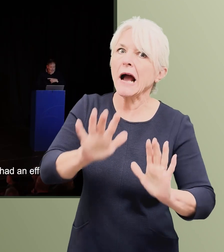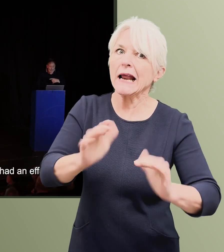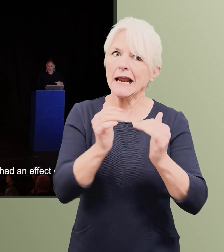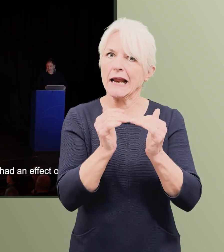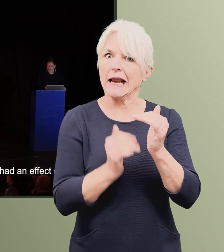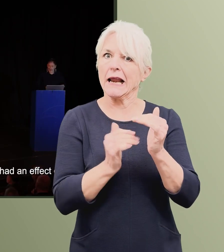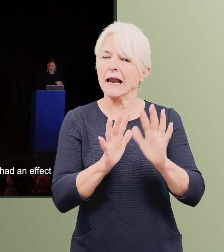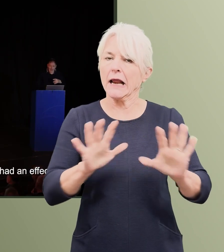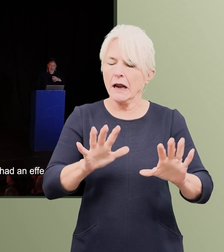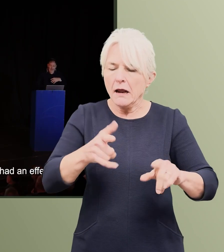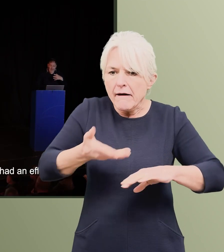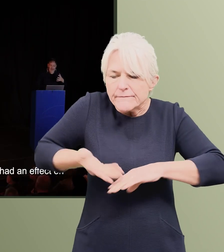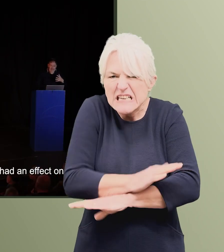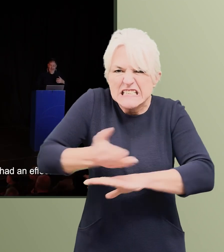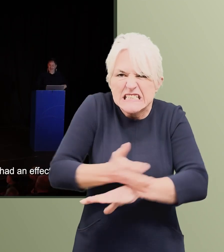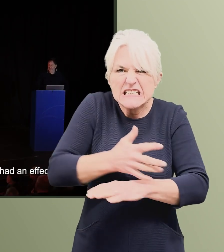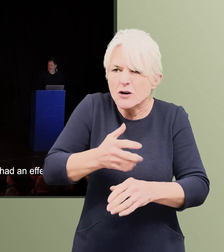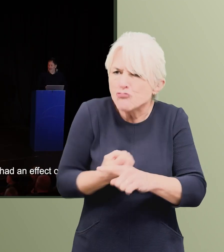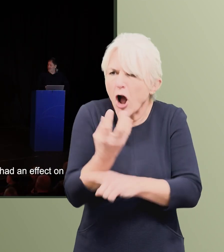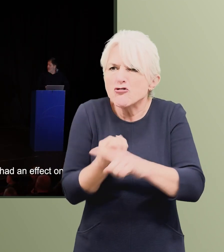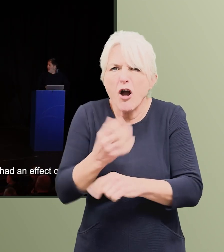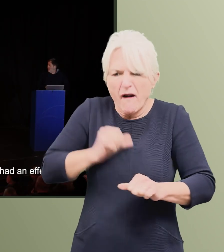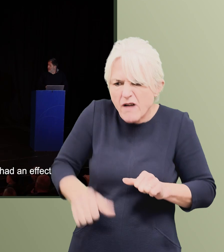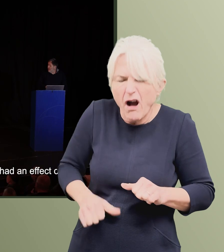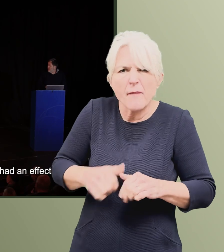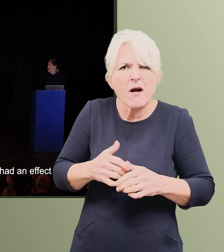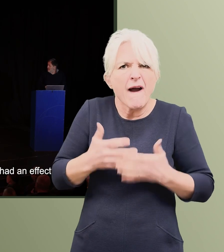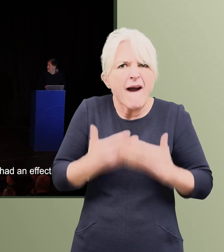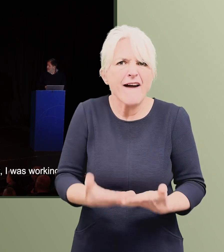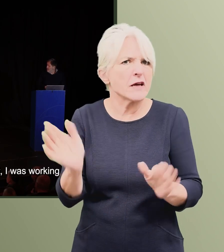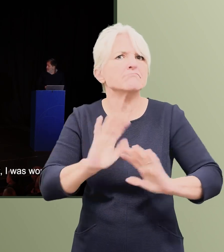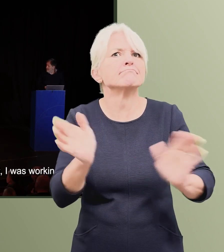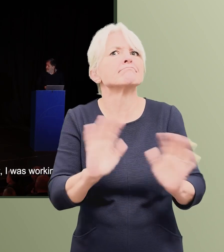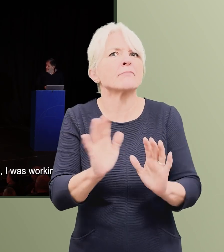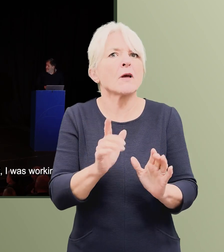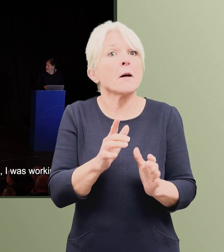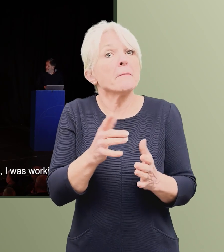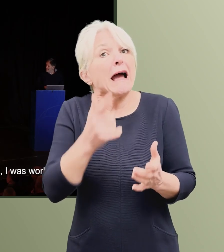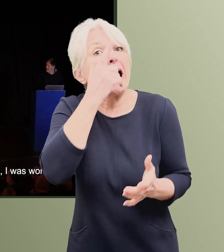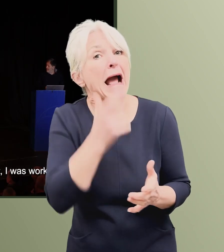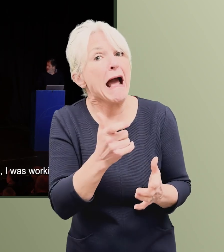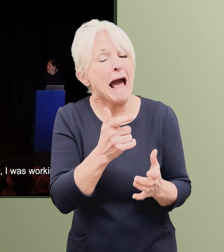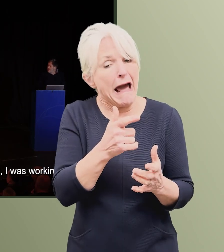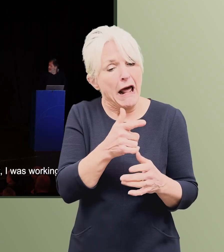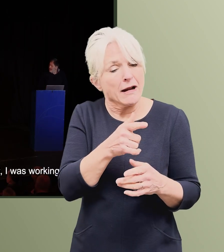here there had been ploughing going on, and that has an effect on the archaeology that's been retrieved.